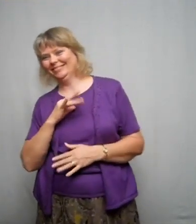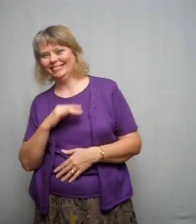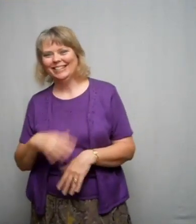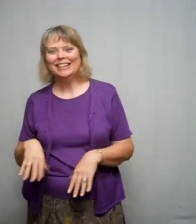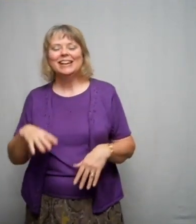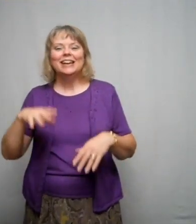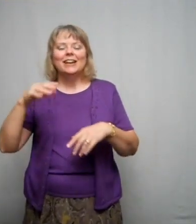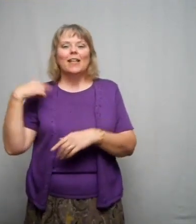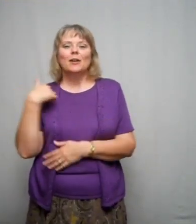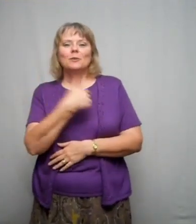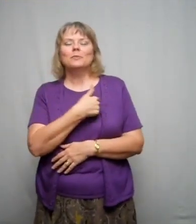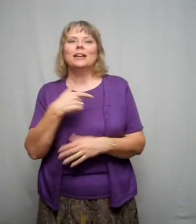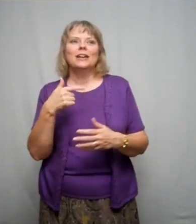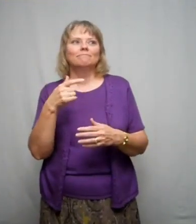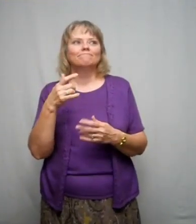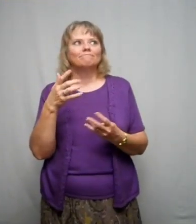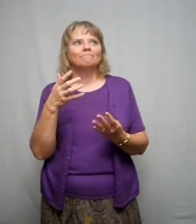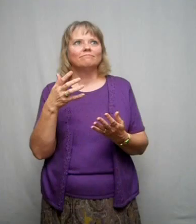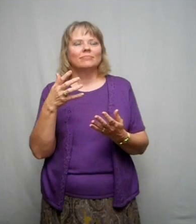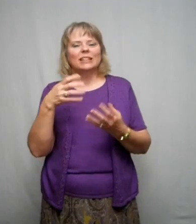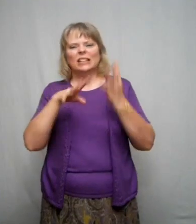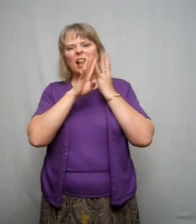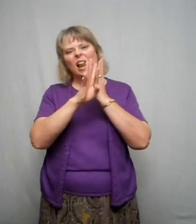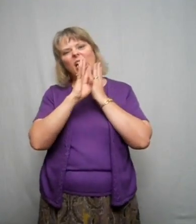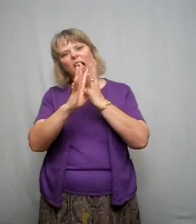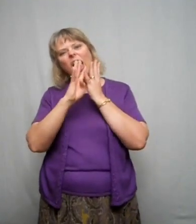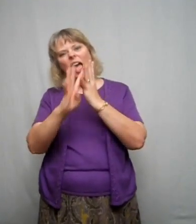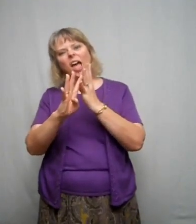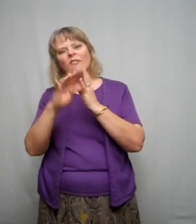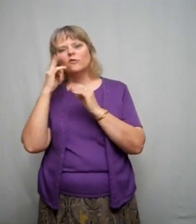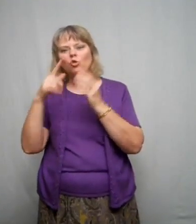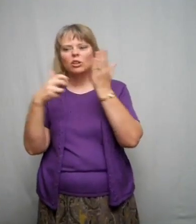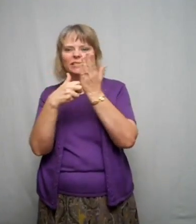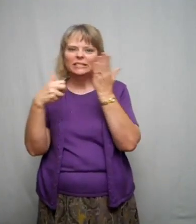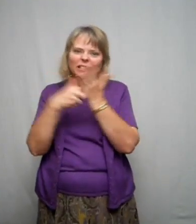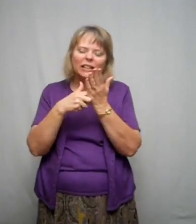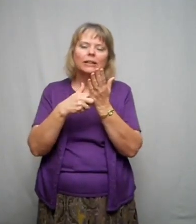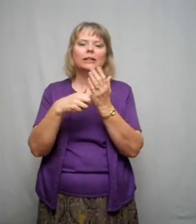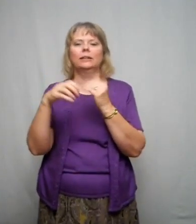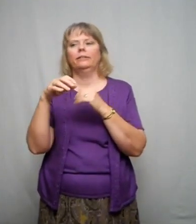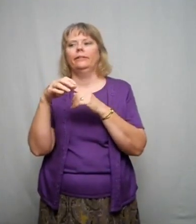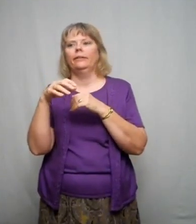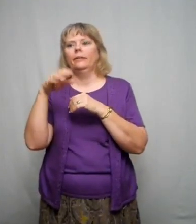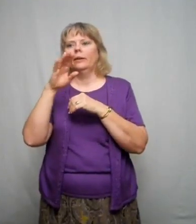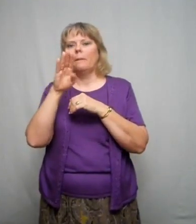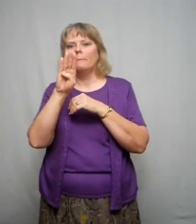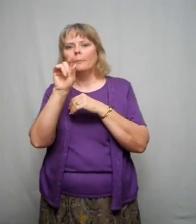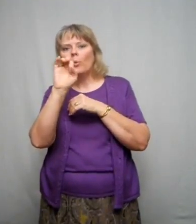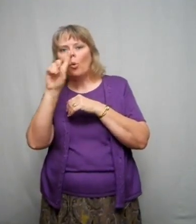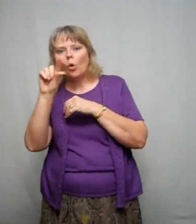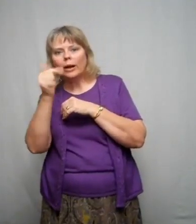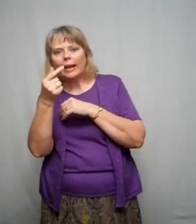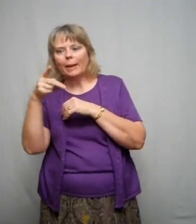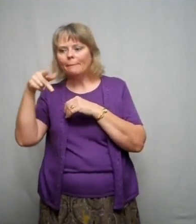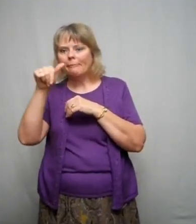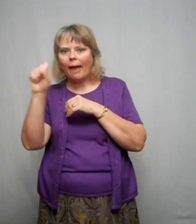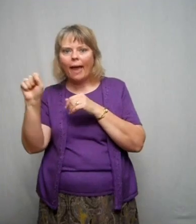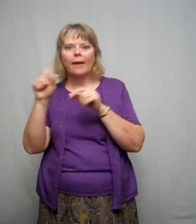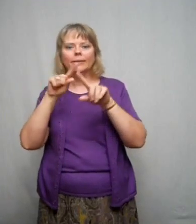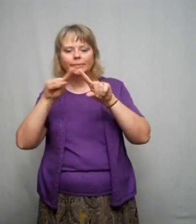God gave us this wonderful God moment. Wait in line for our tickets and our boarding pass and everything to be taken